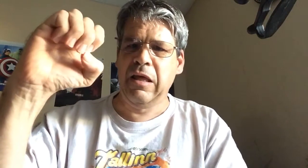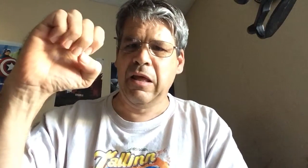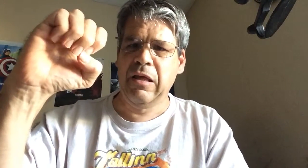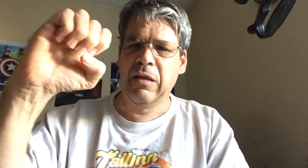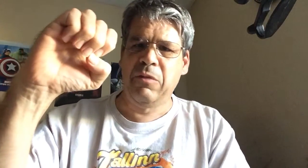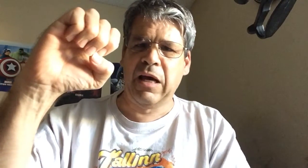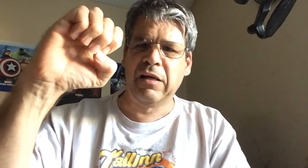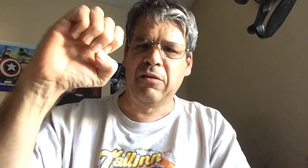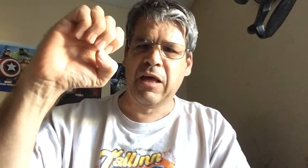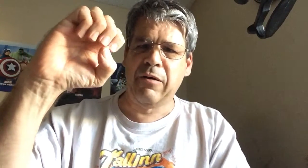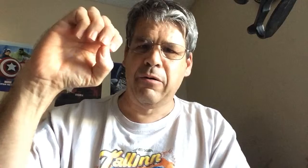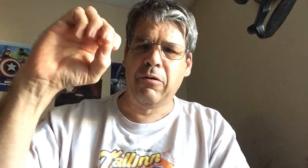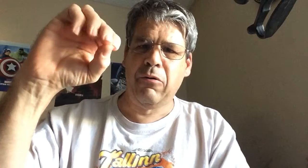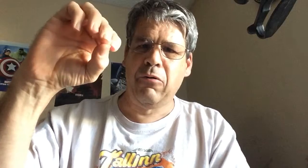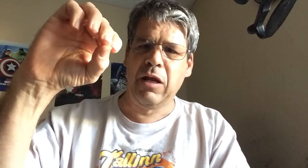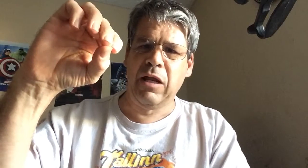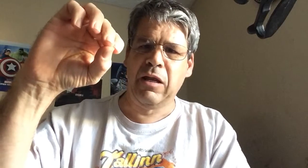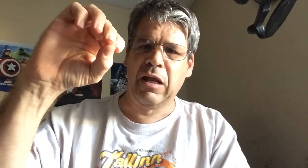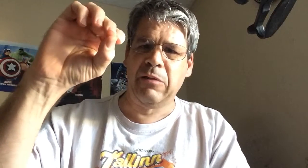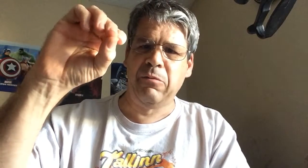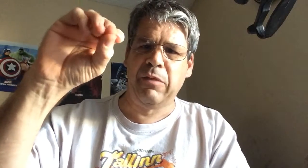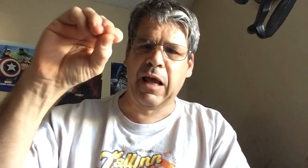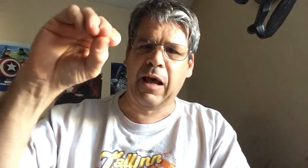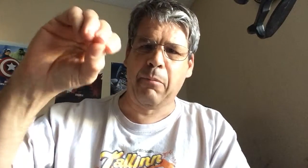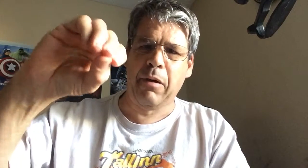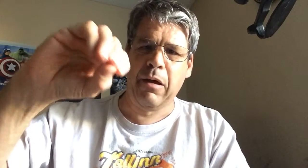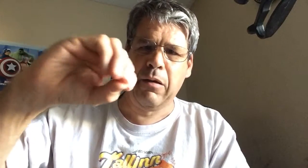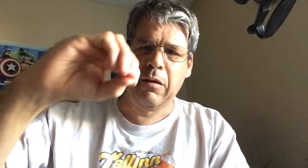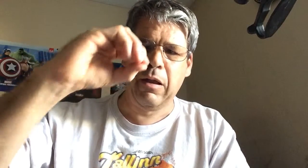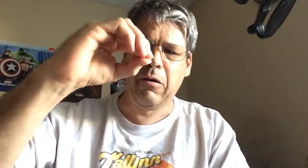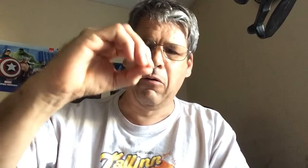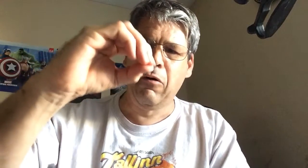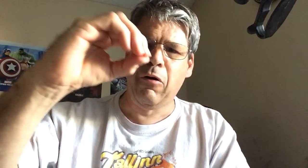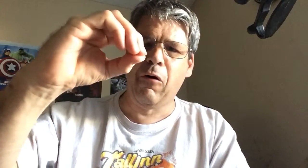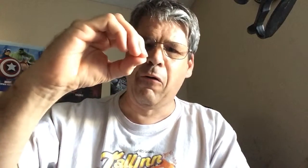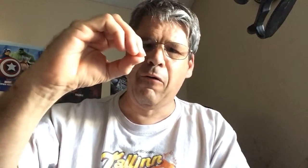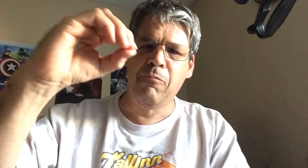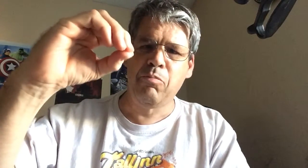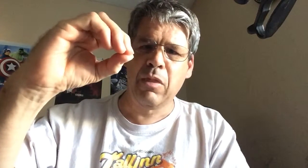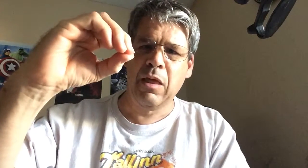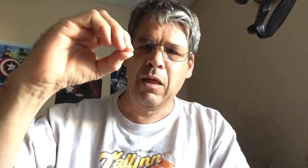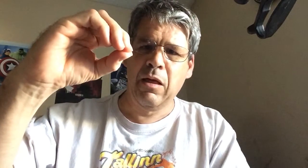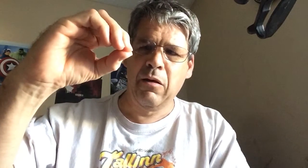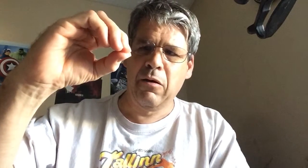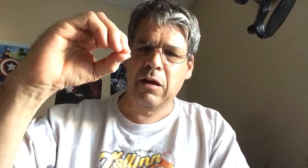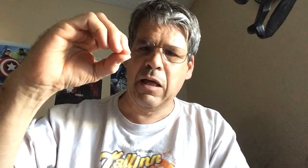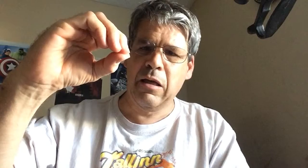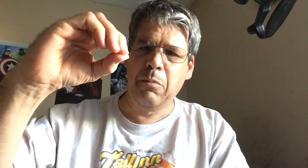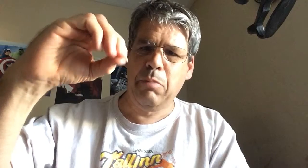E is down there, O is on top. So, O. Okay?